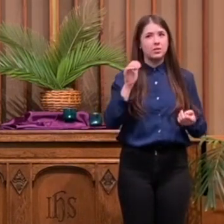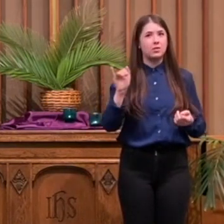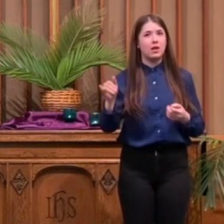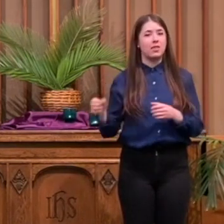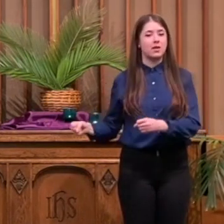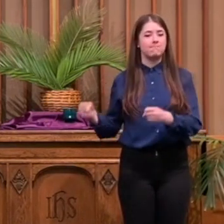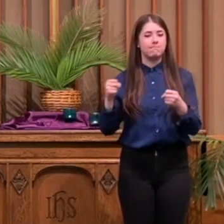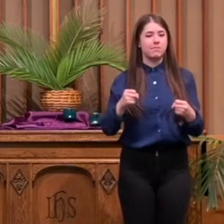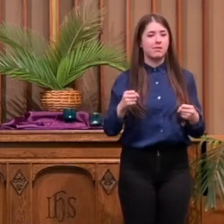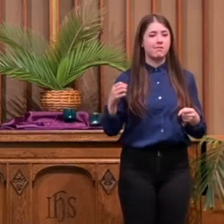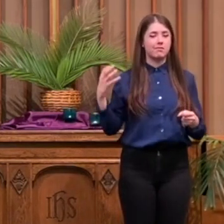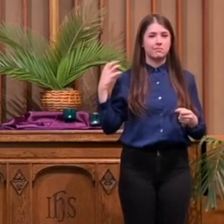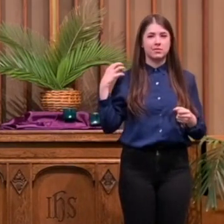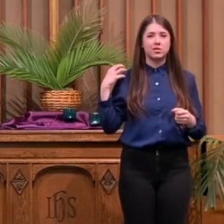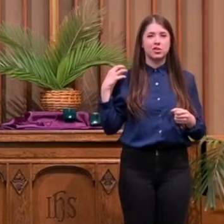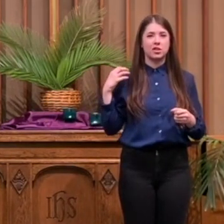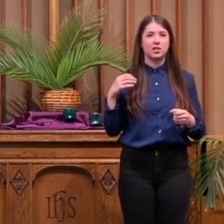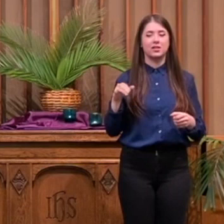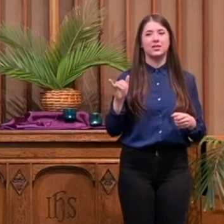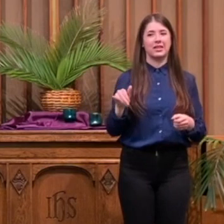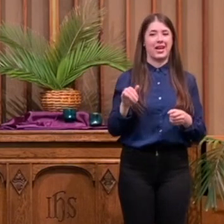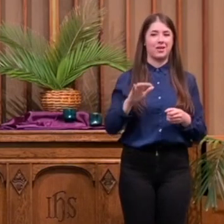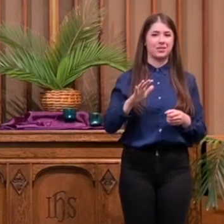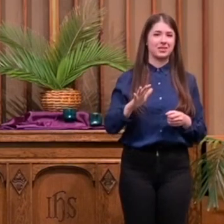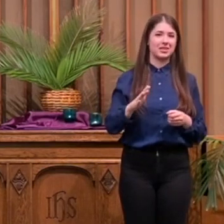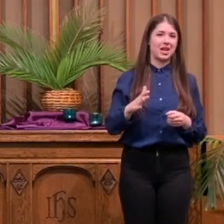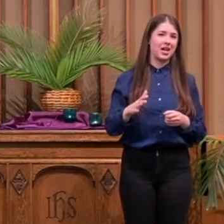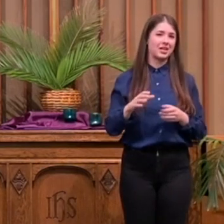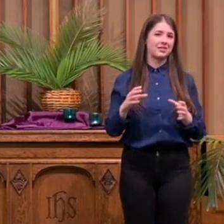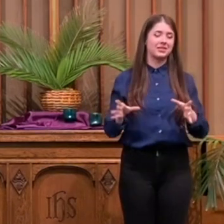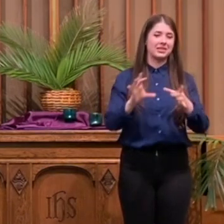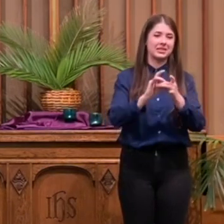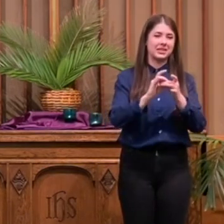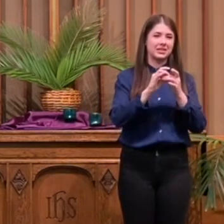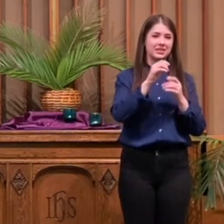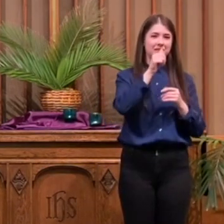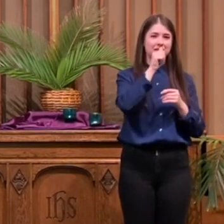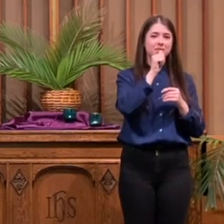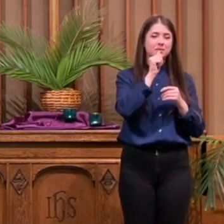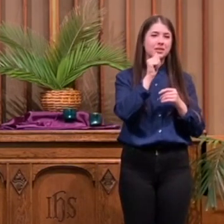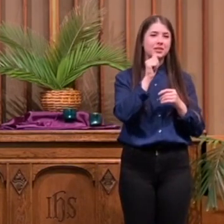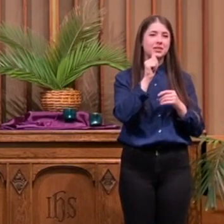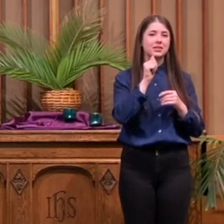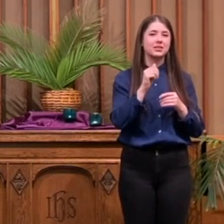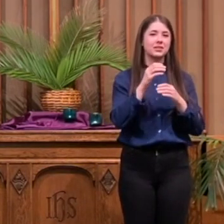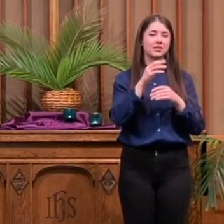and position, it was partially tied to the peace of the Roman